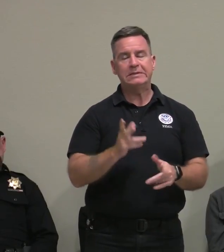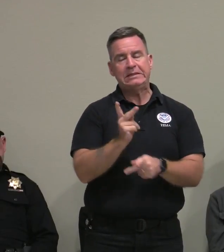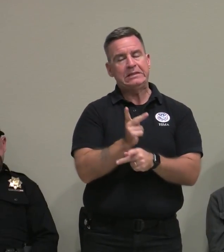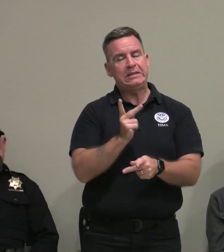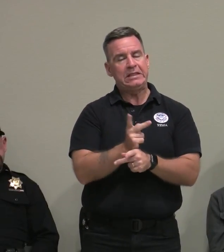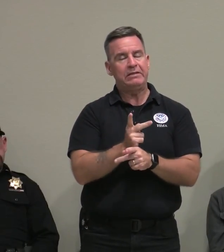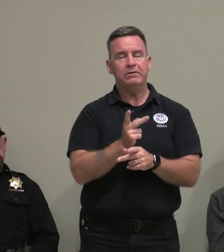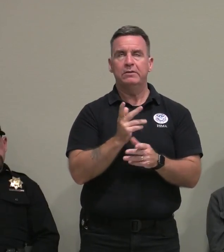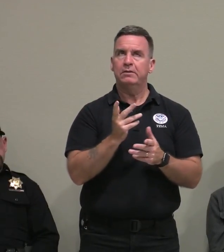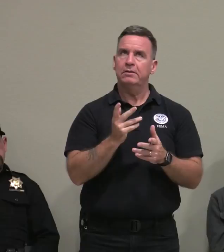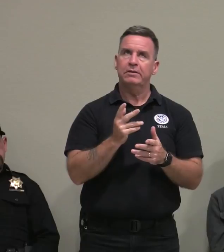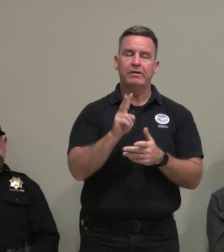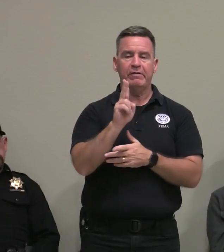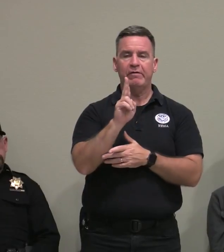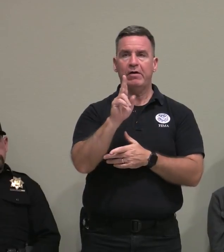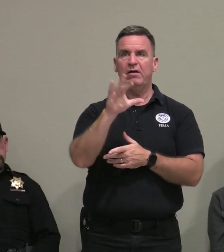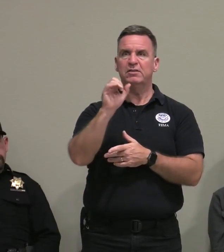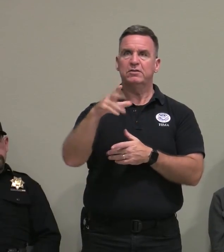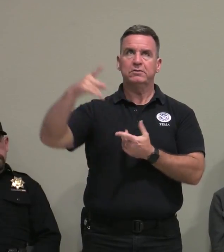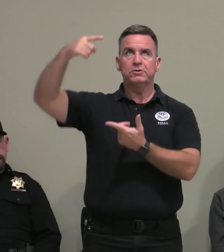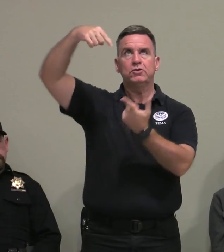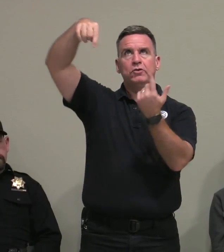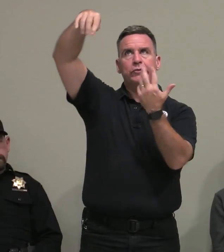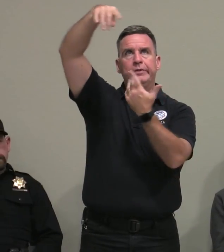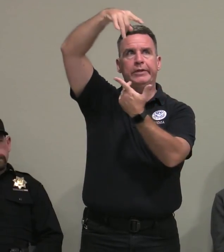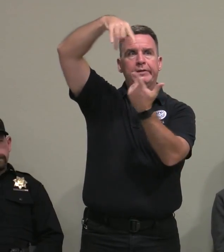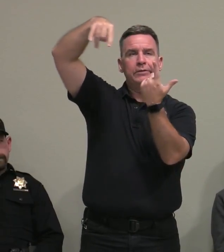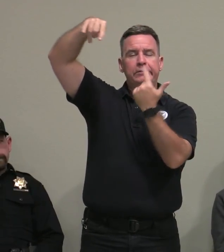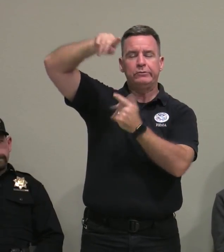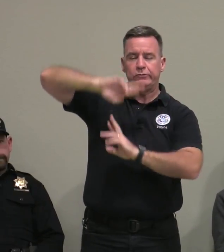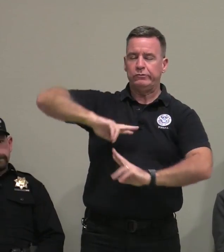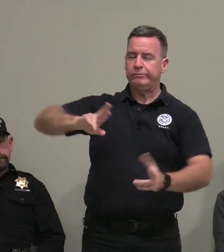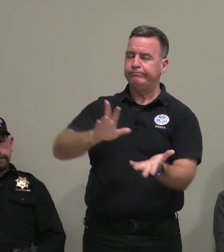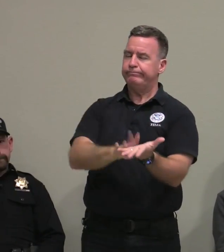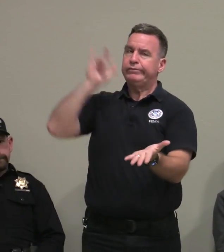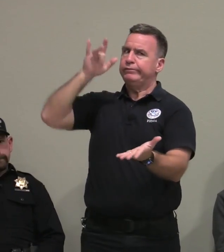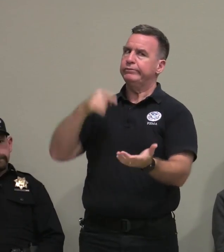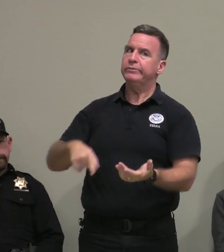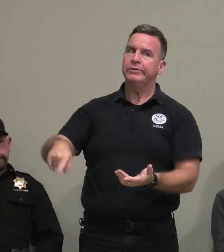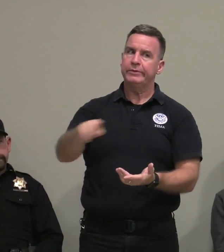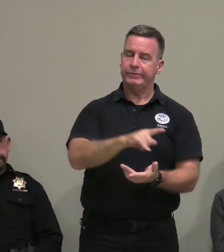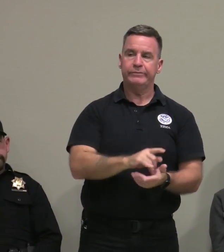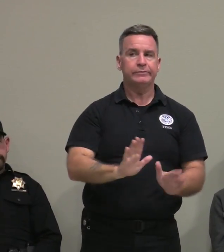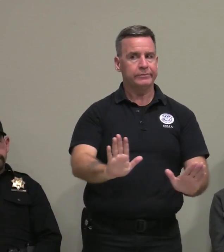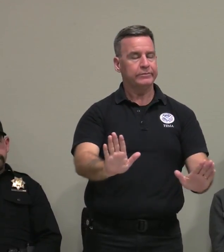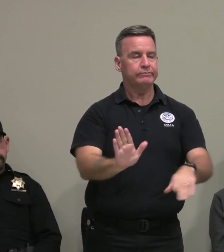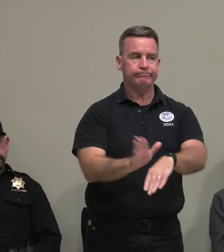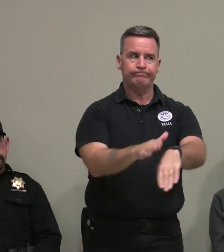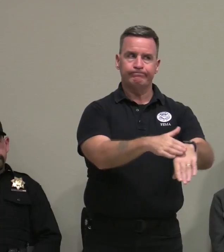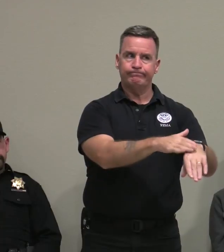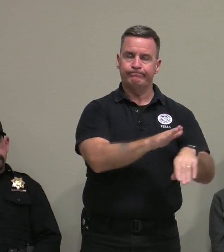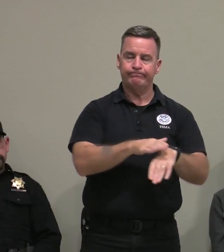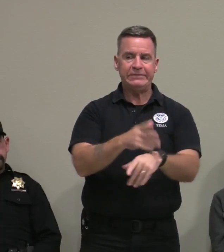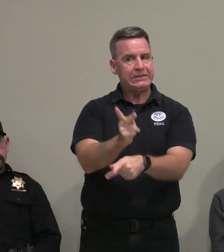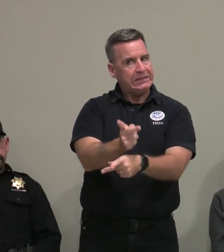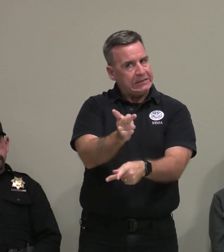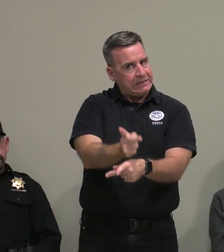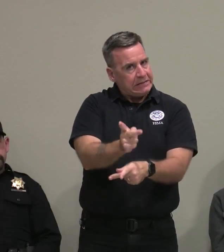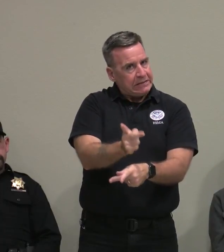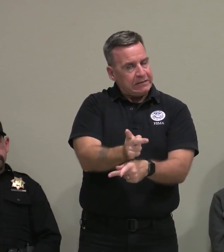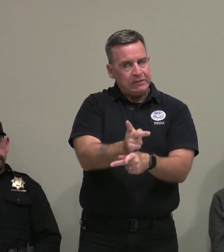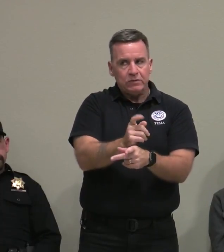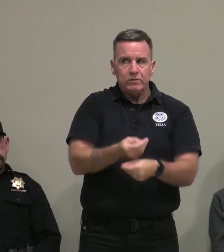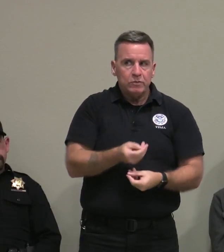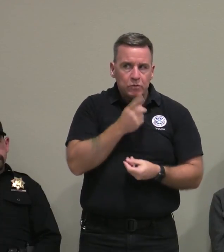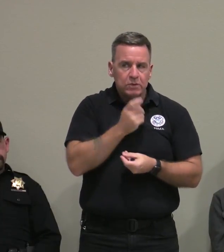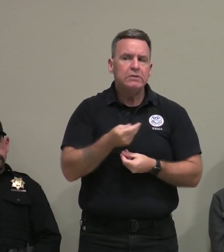careful. The vultures are circling and ready to take advantage of you. So just be really careful where you get your